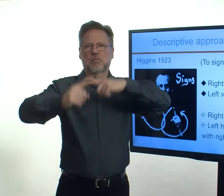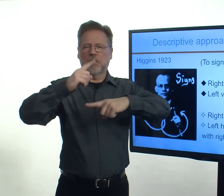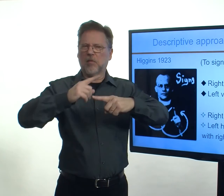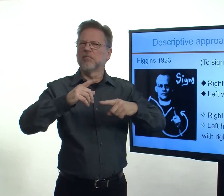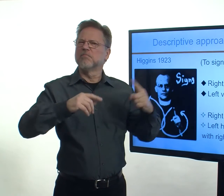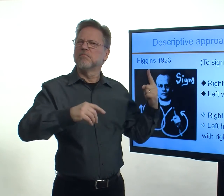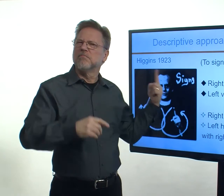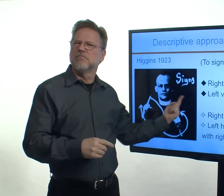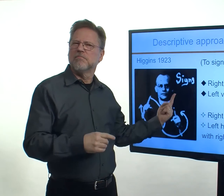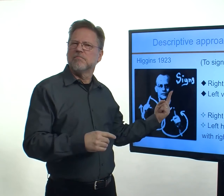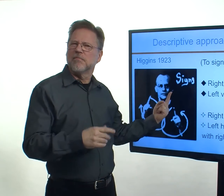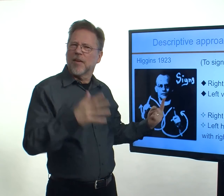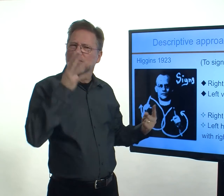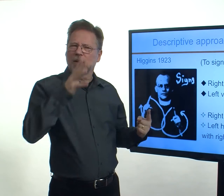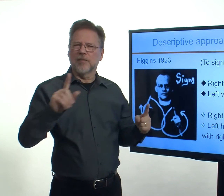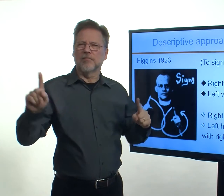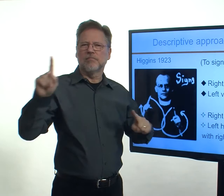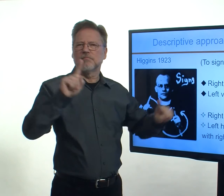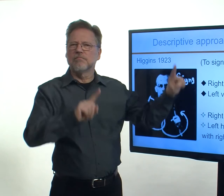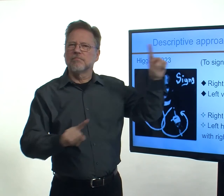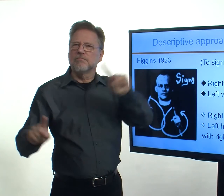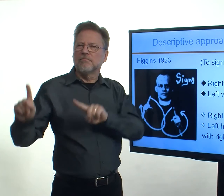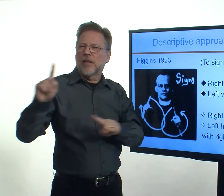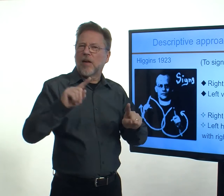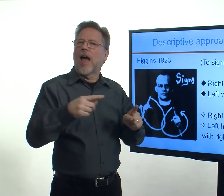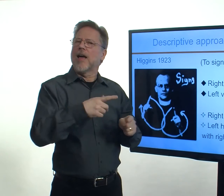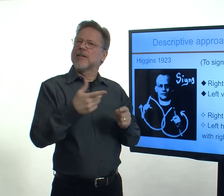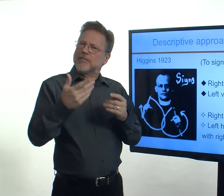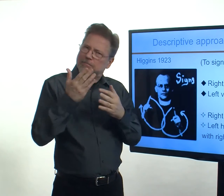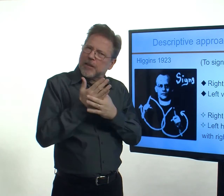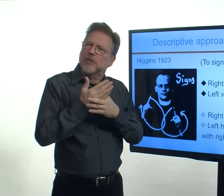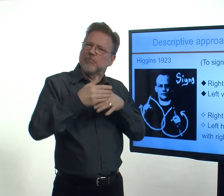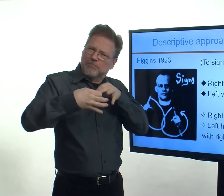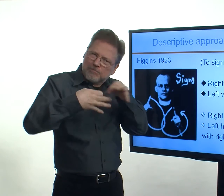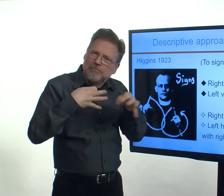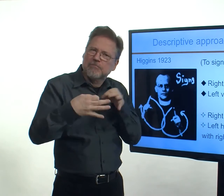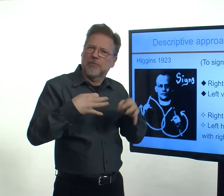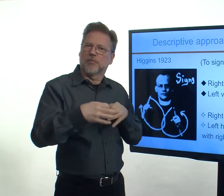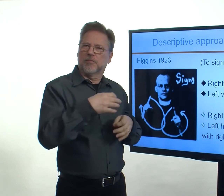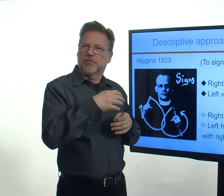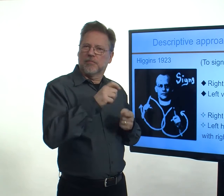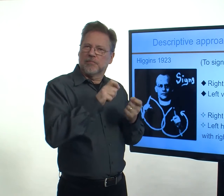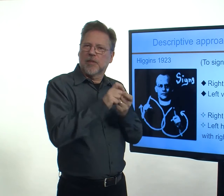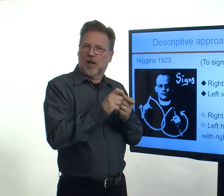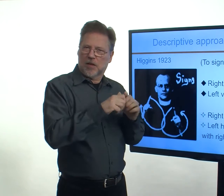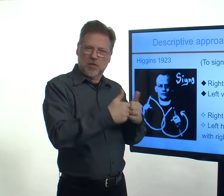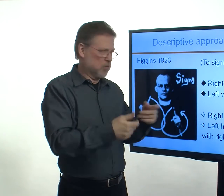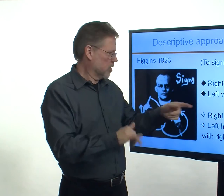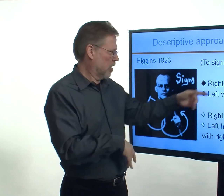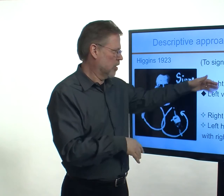way. Higgins' form is the only one that's different and is accompanied by a detailed explanation of how to articulate